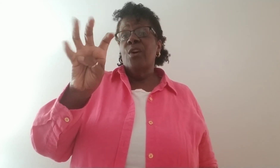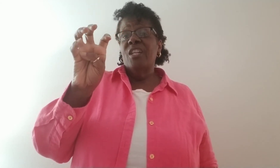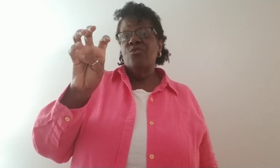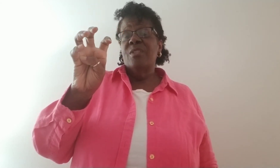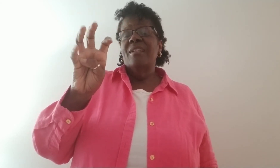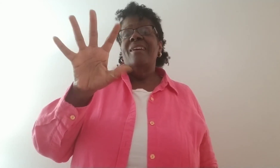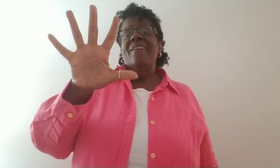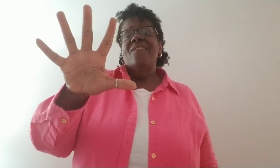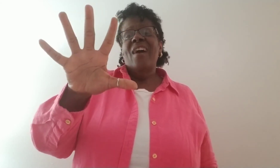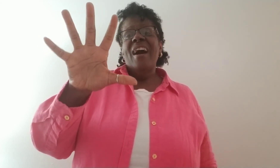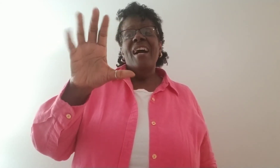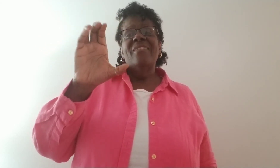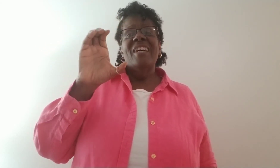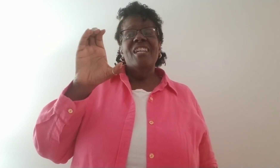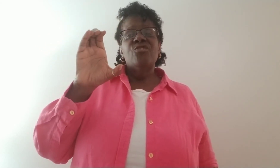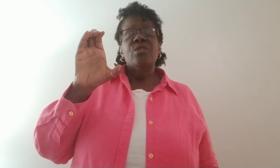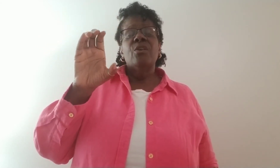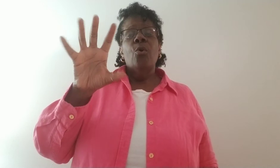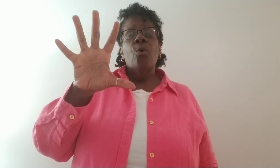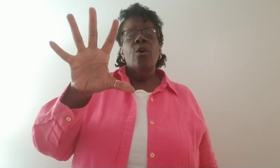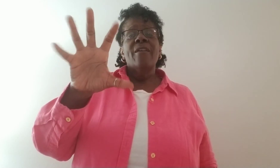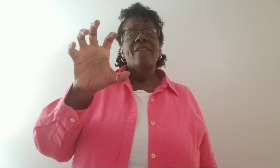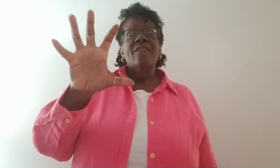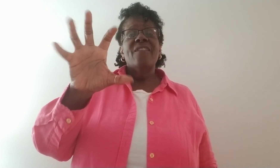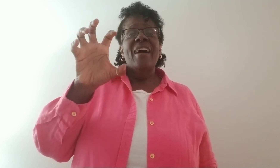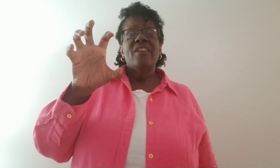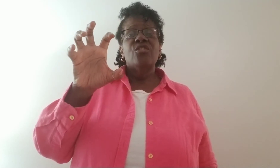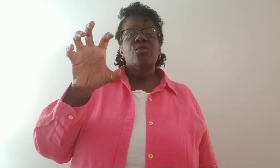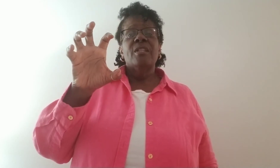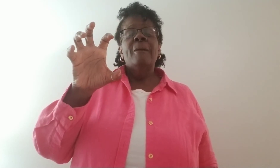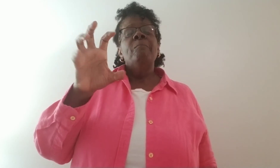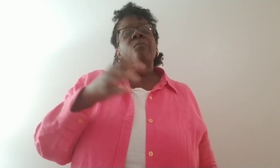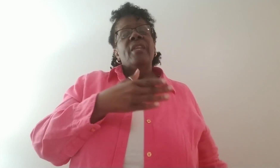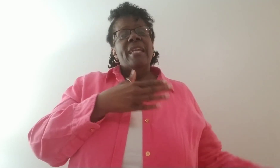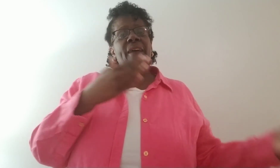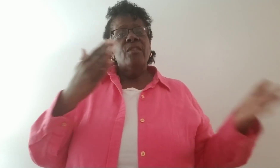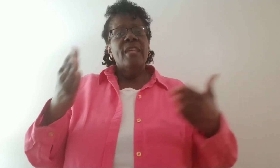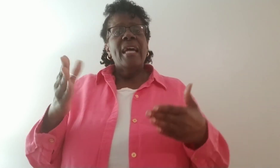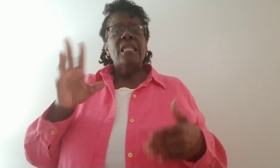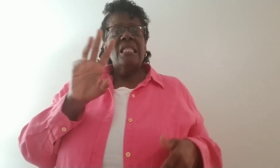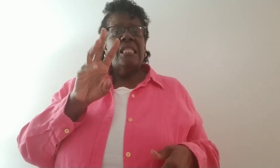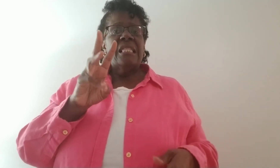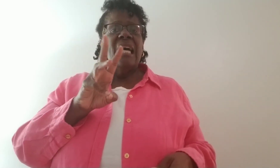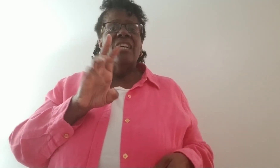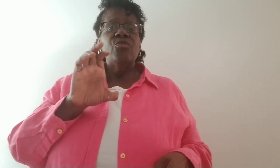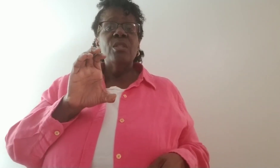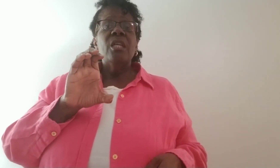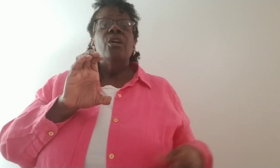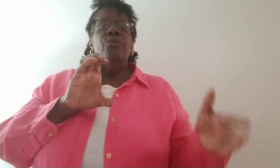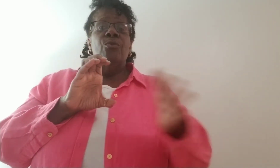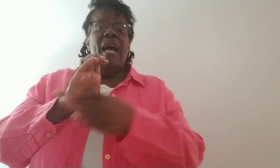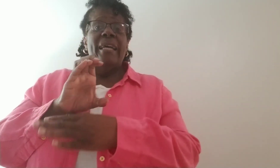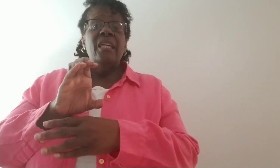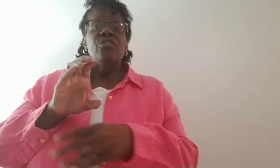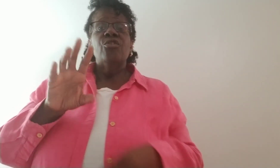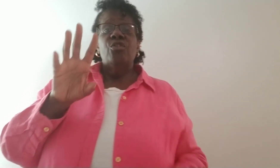400, 500, or 500. Then after that, 600 through 900, you want to